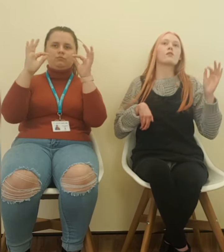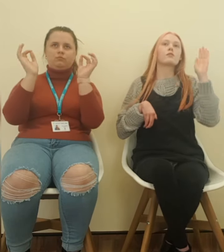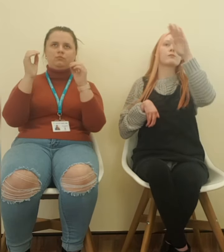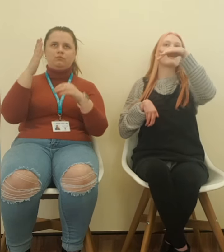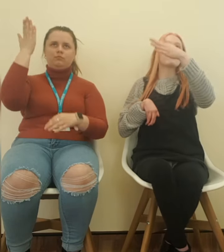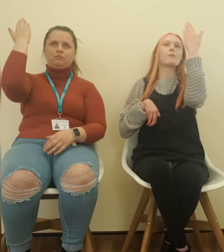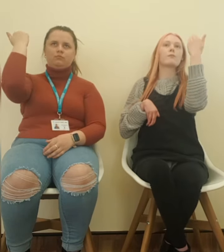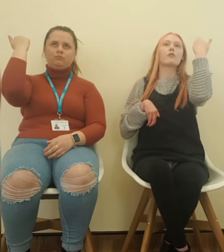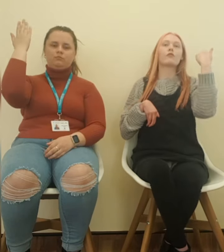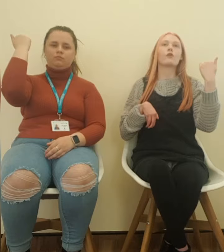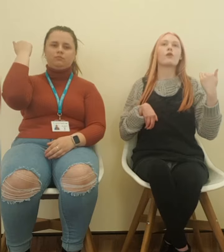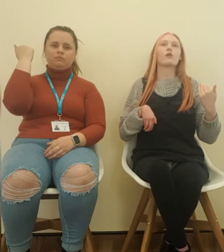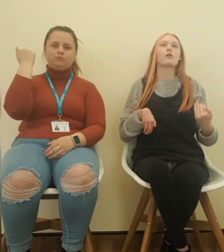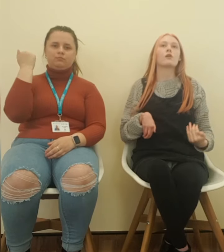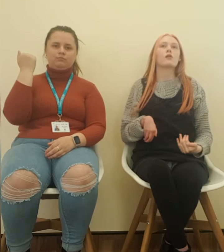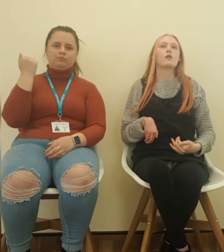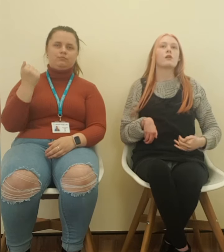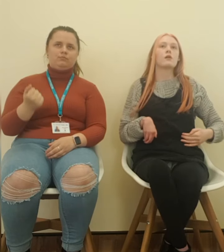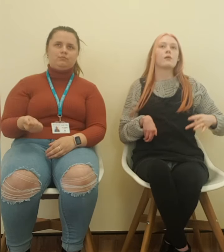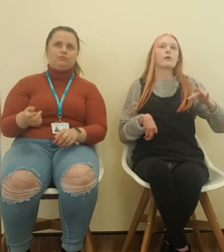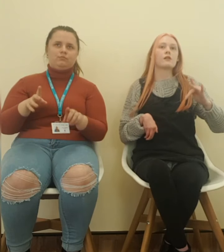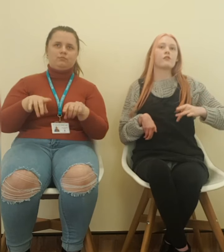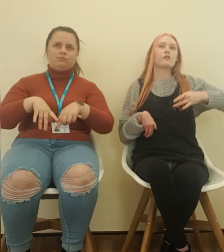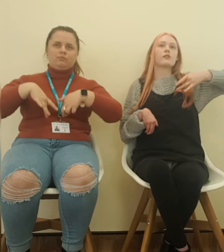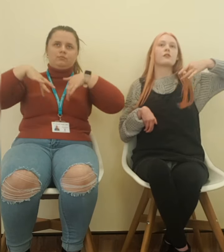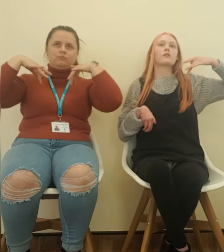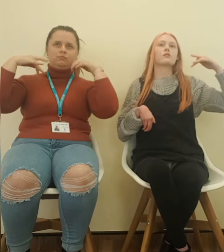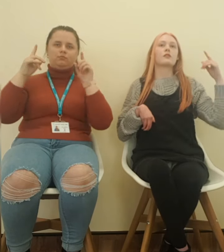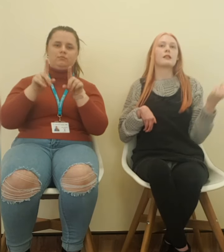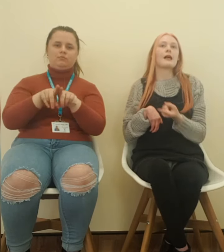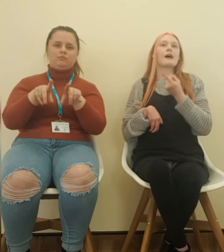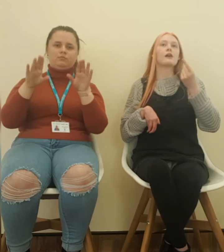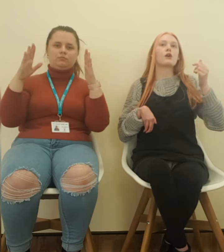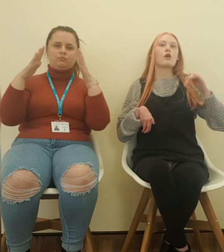where no one's been before, but it feels like